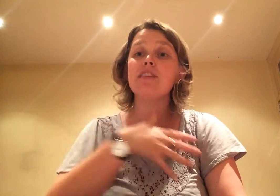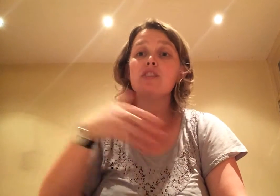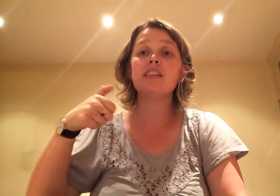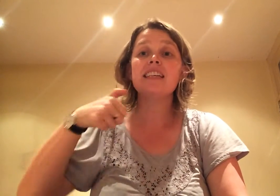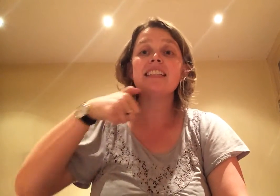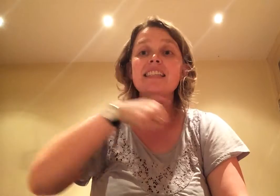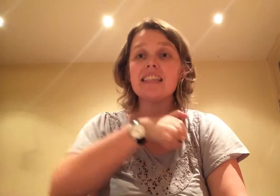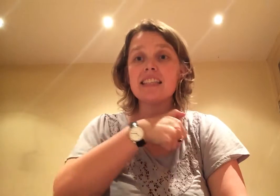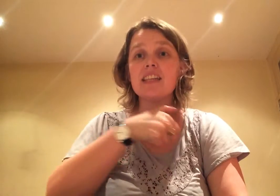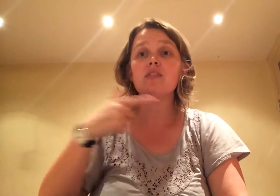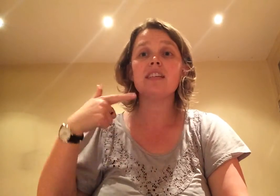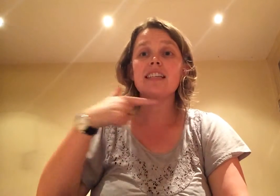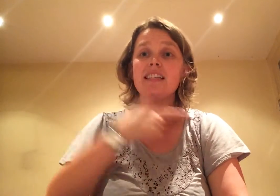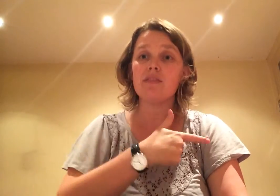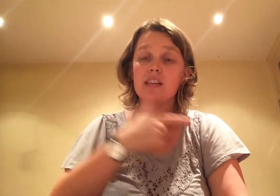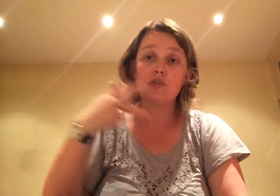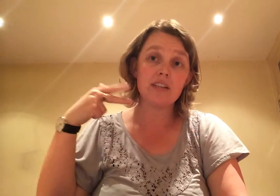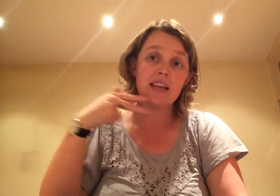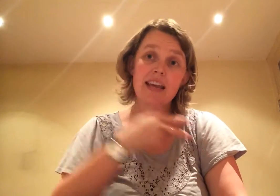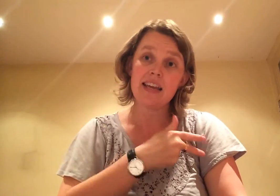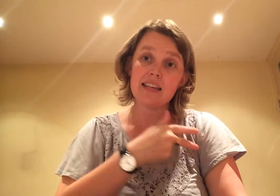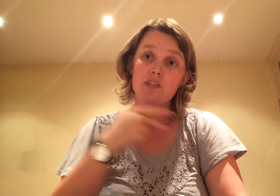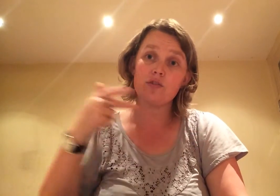500, 600, 700, 800,